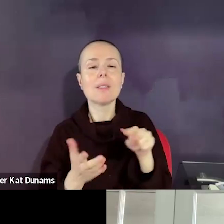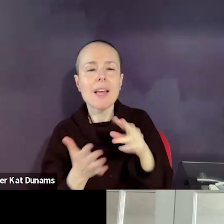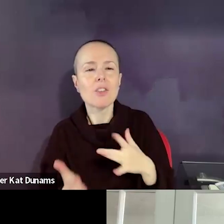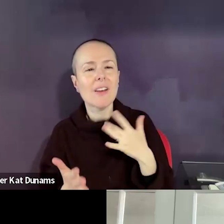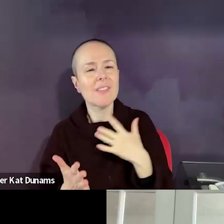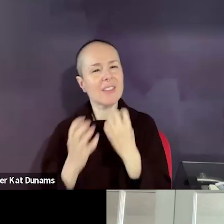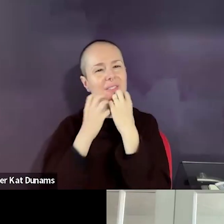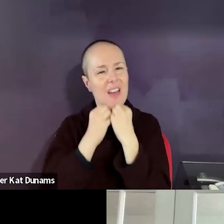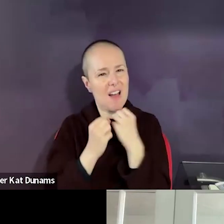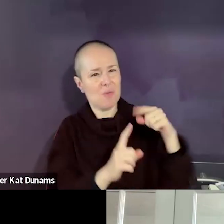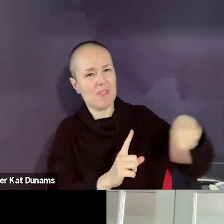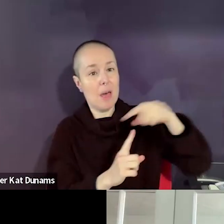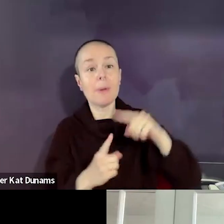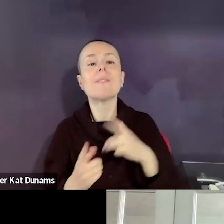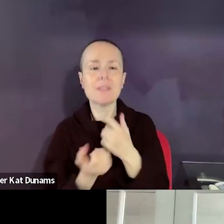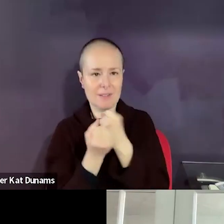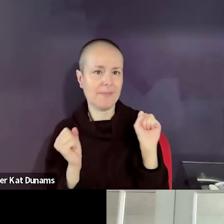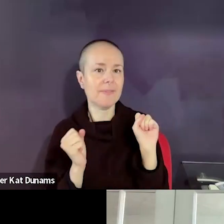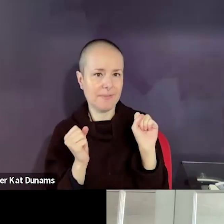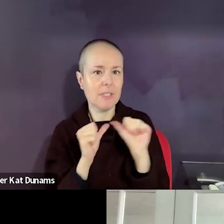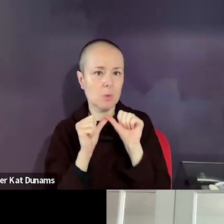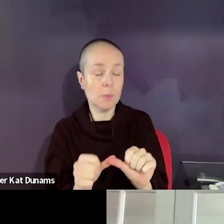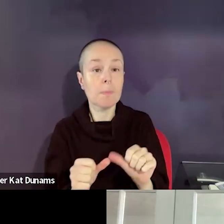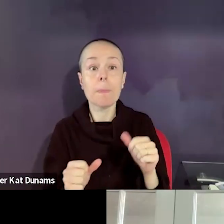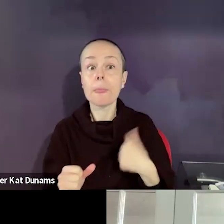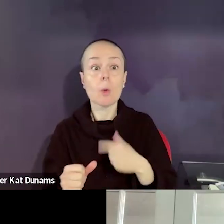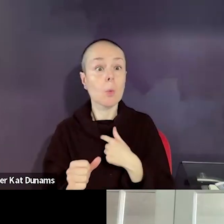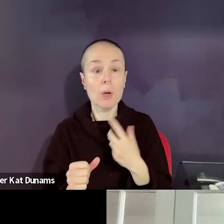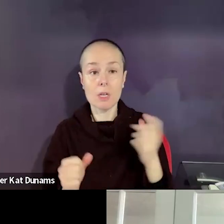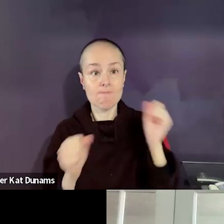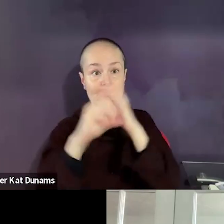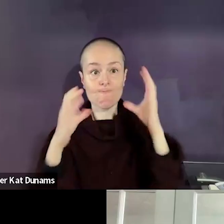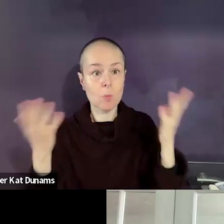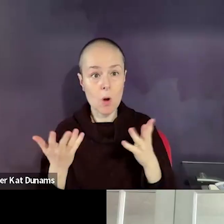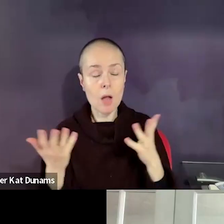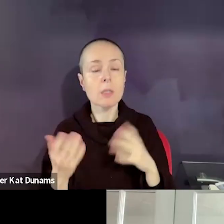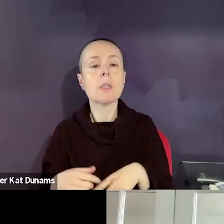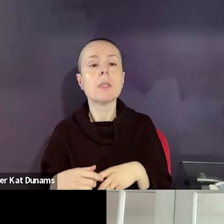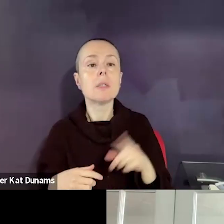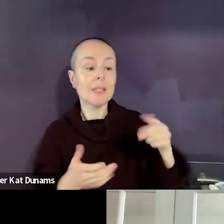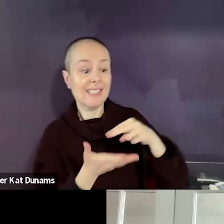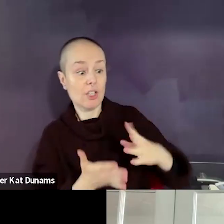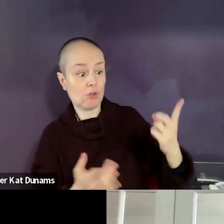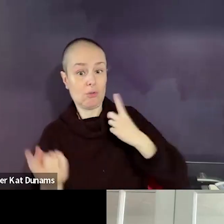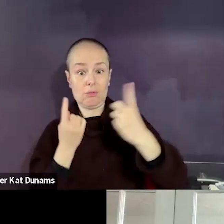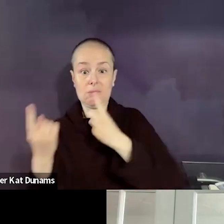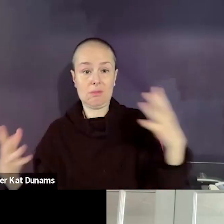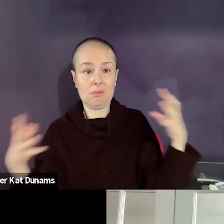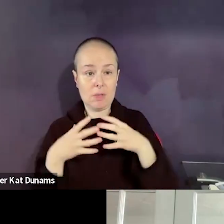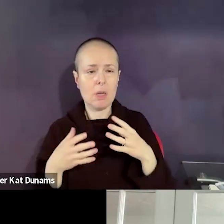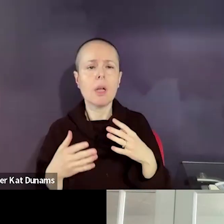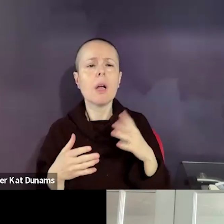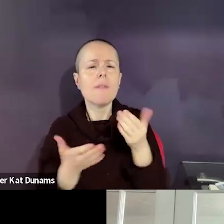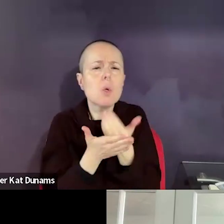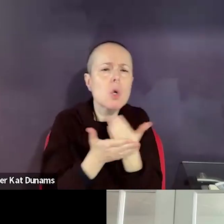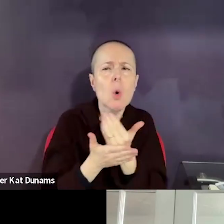safe. And what that looks like to us is making sure that every dancer that comes to us can come at any level. We have